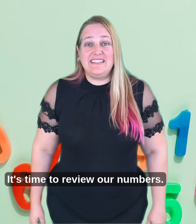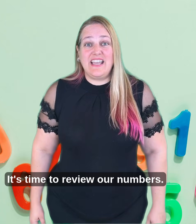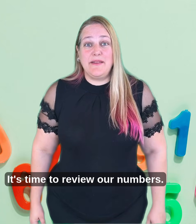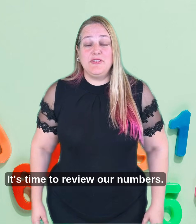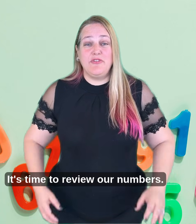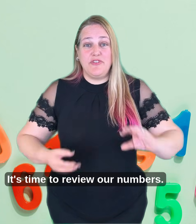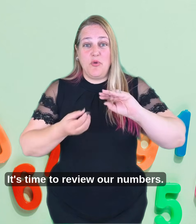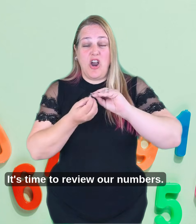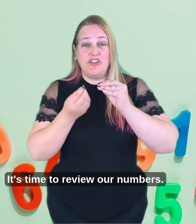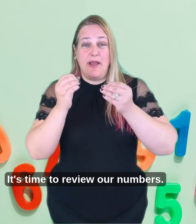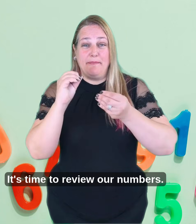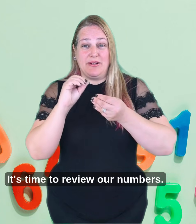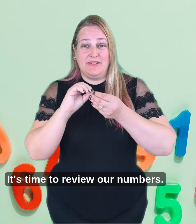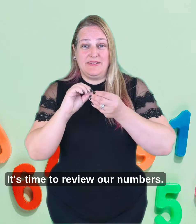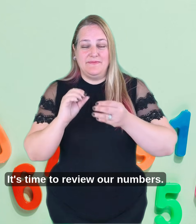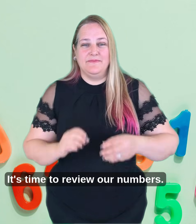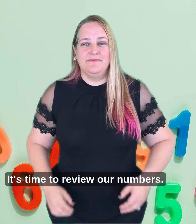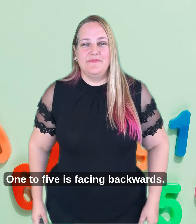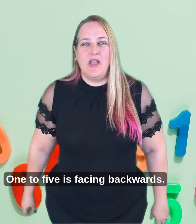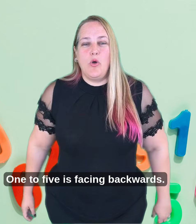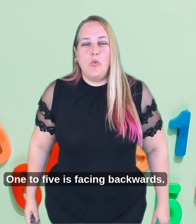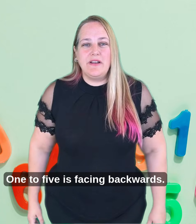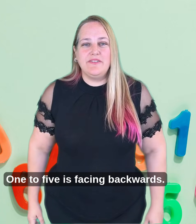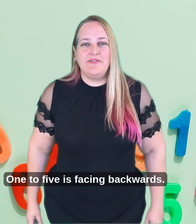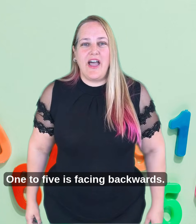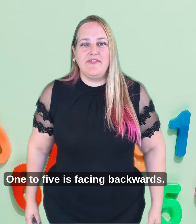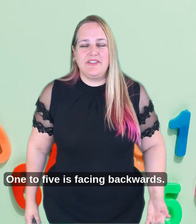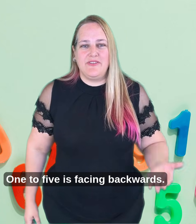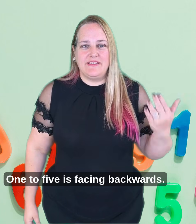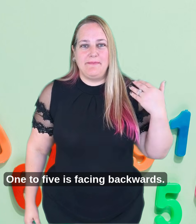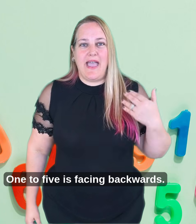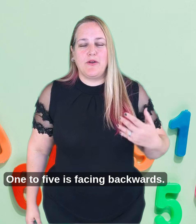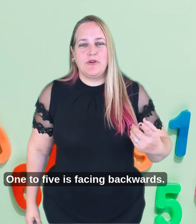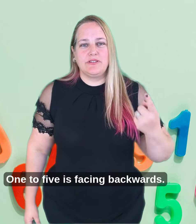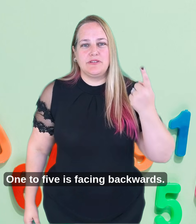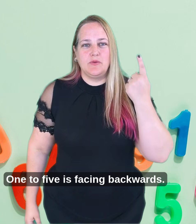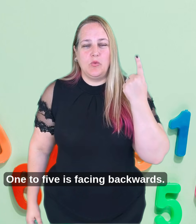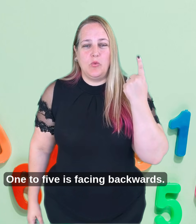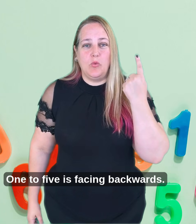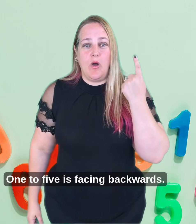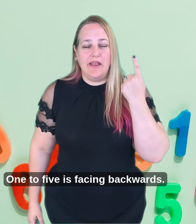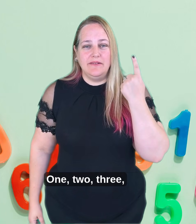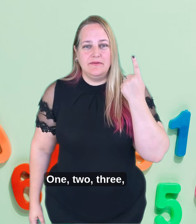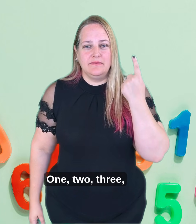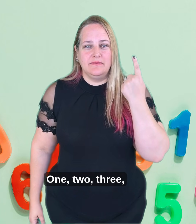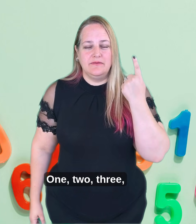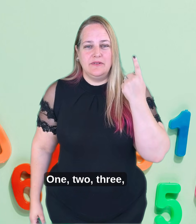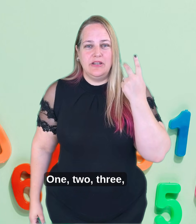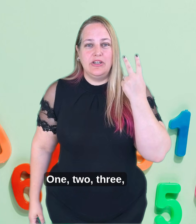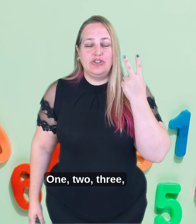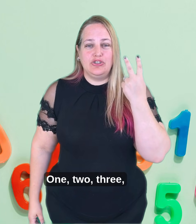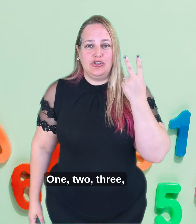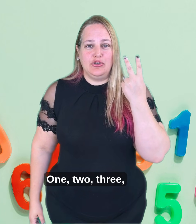It's time to review our numbers. 1 to 5 is facing backwards. 1,